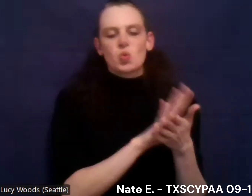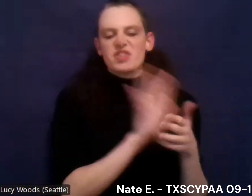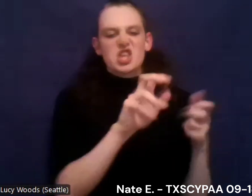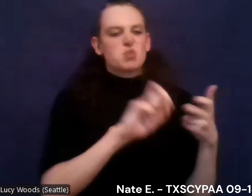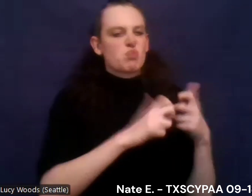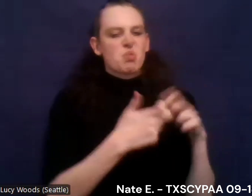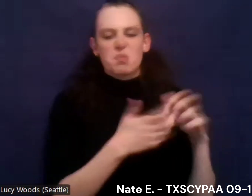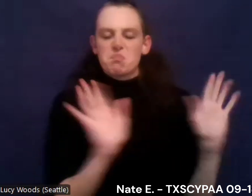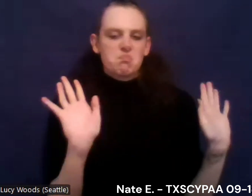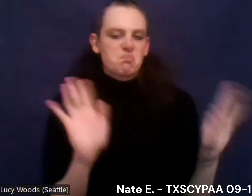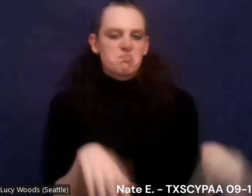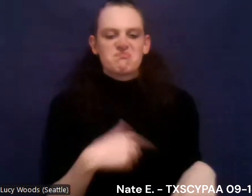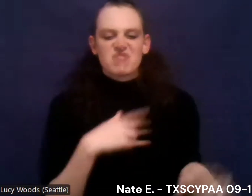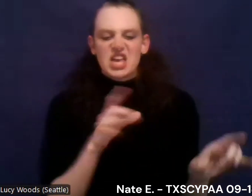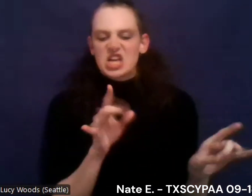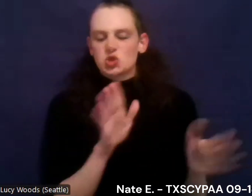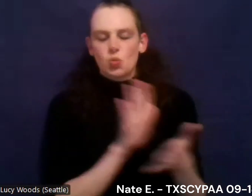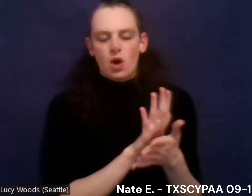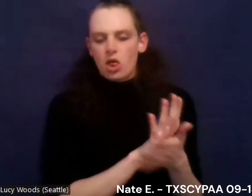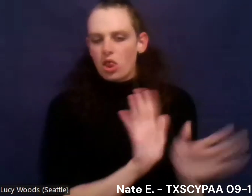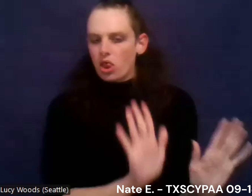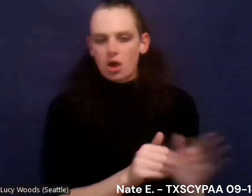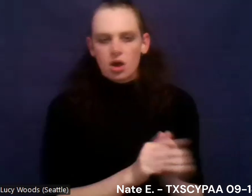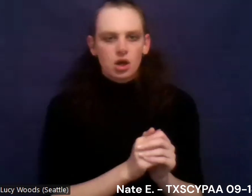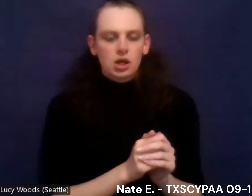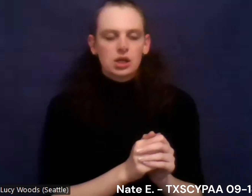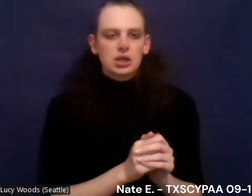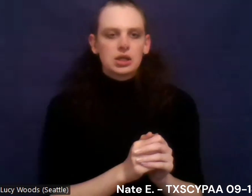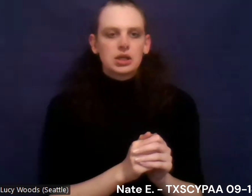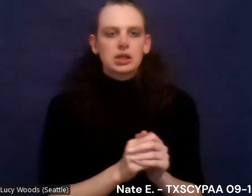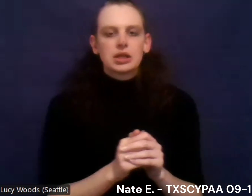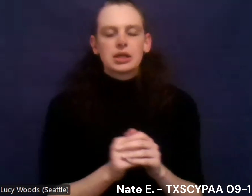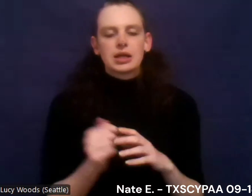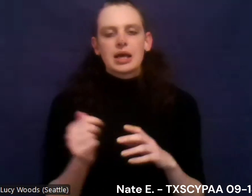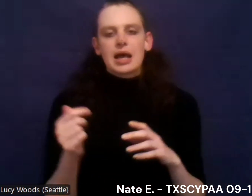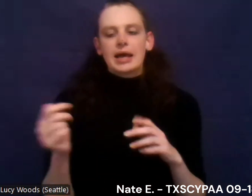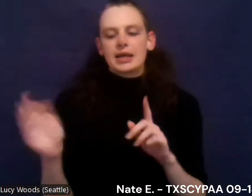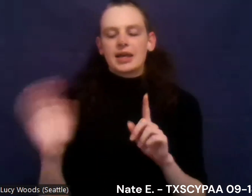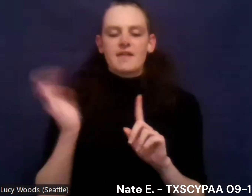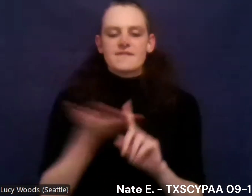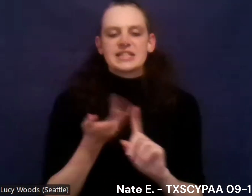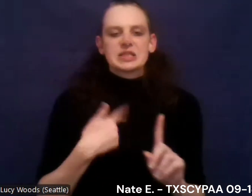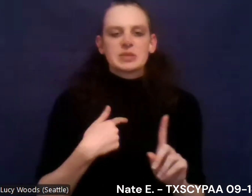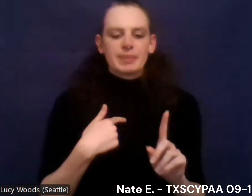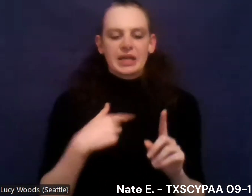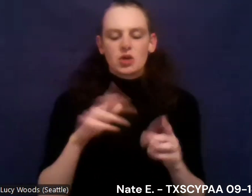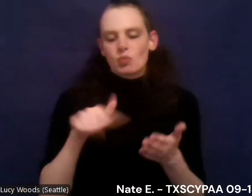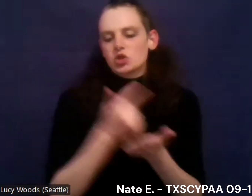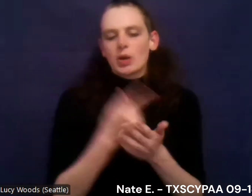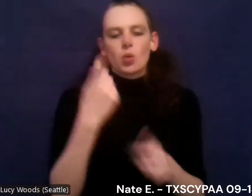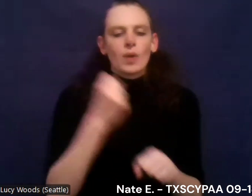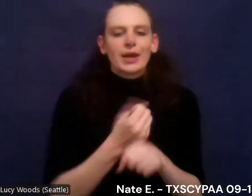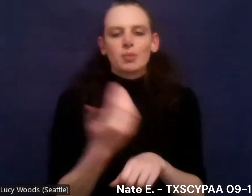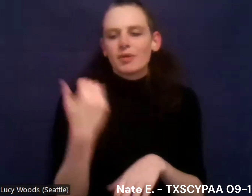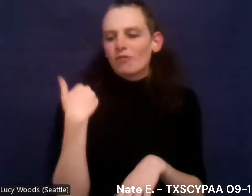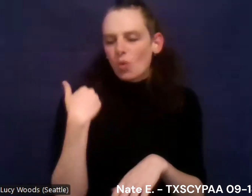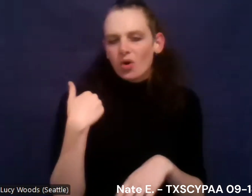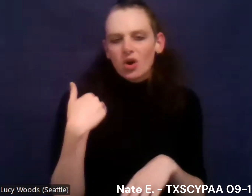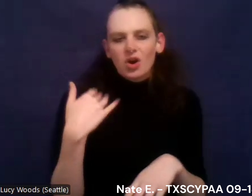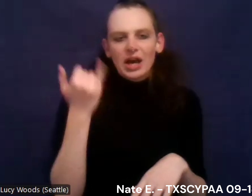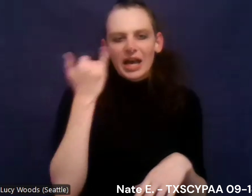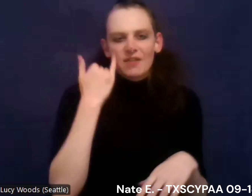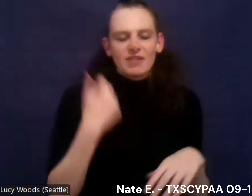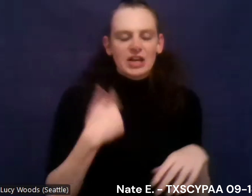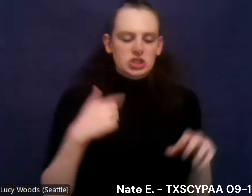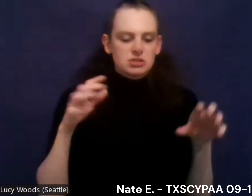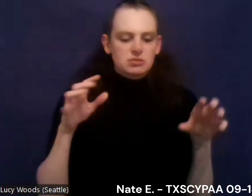hated it. They convinced me to do a different kind of program. They convinced me to graduate a year early, doing like a self-paced. You just do